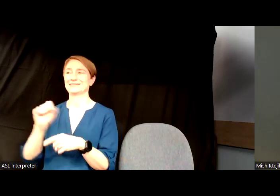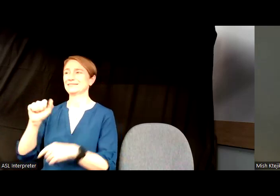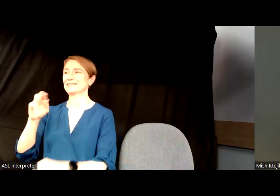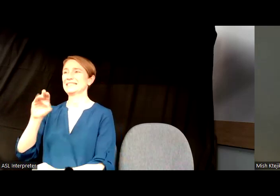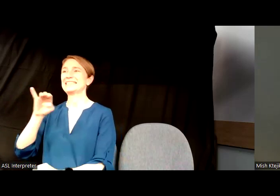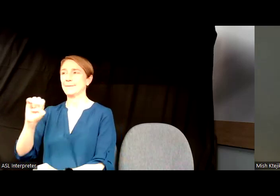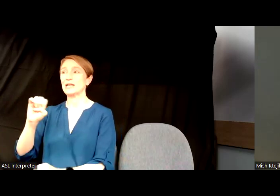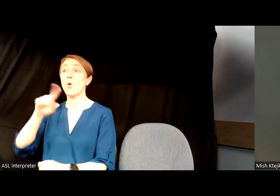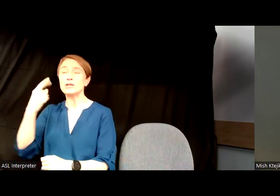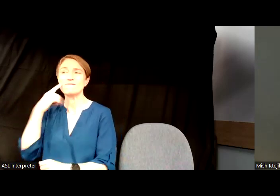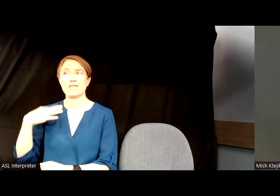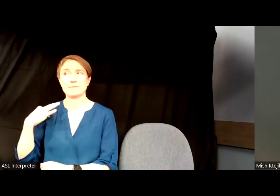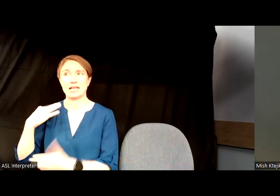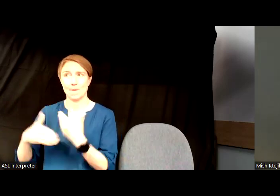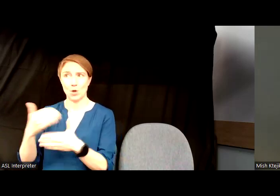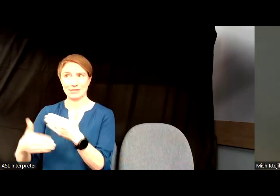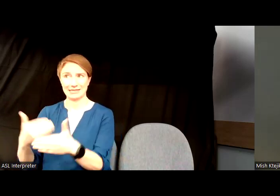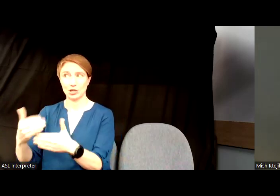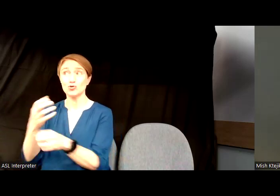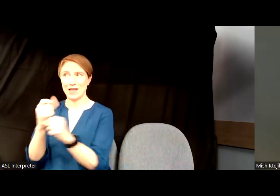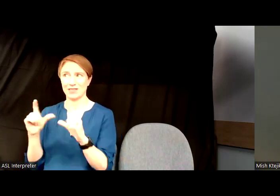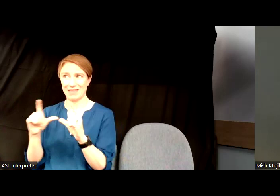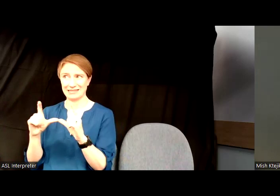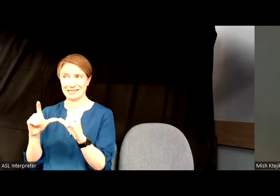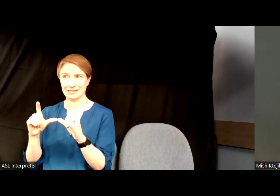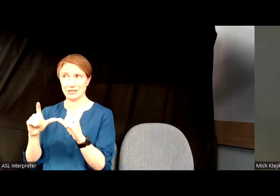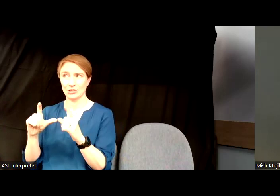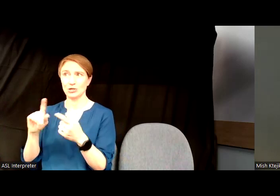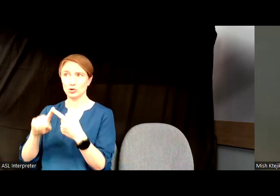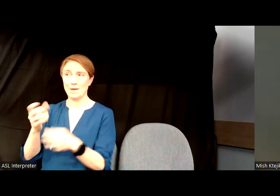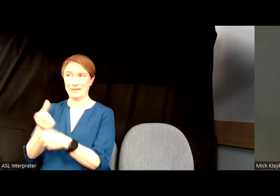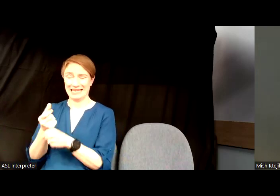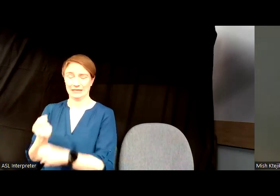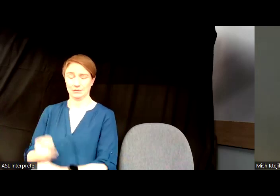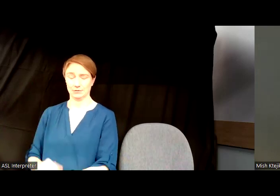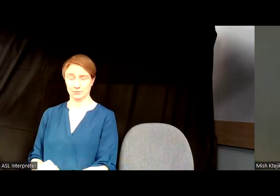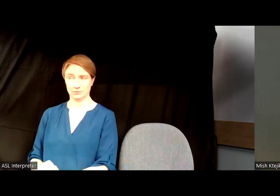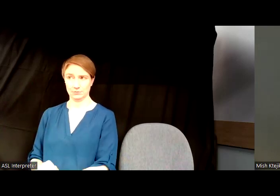this is just for the application process, to get the license, to obtain.